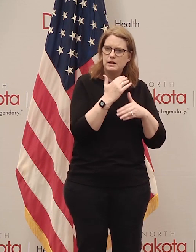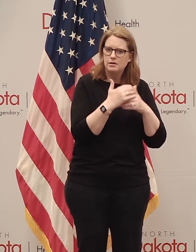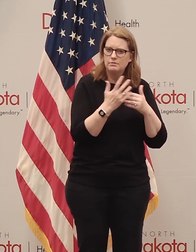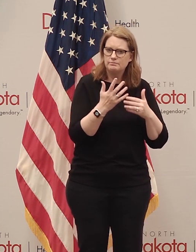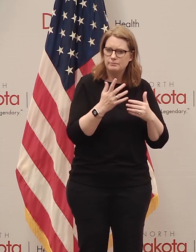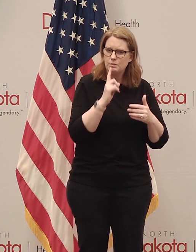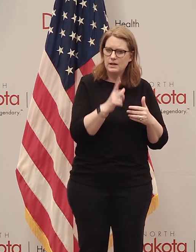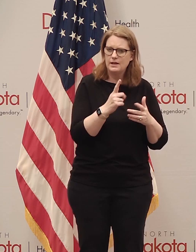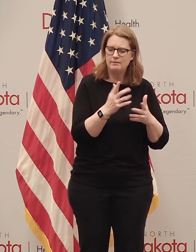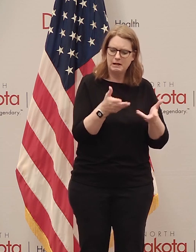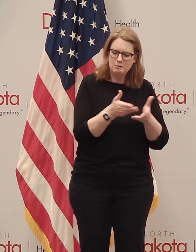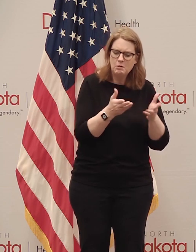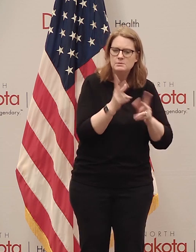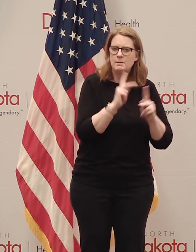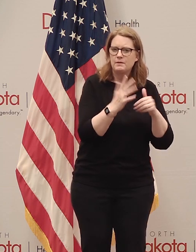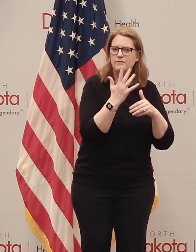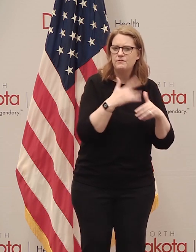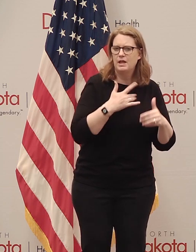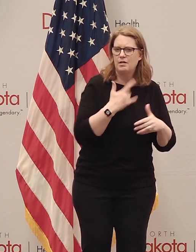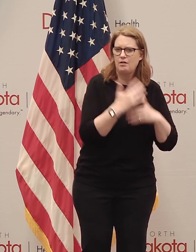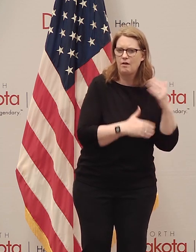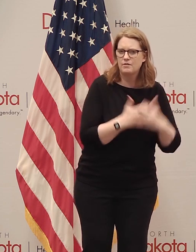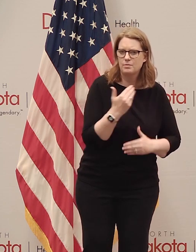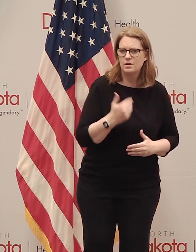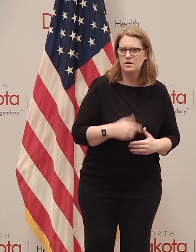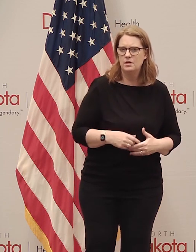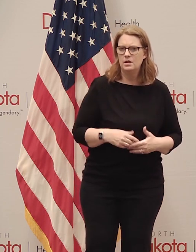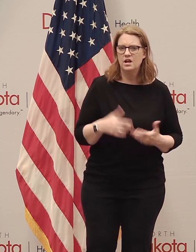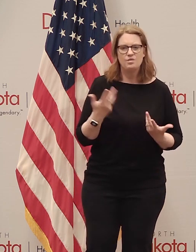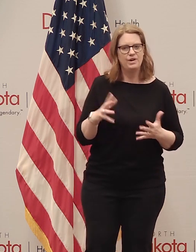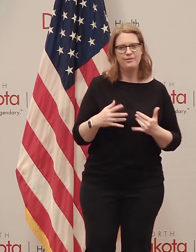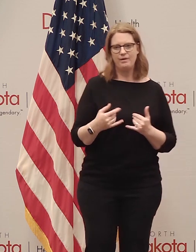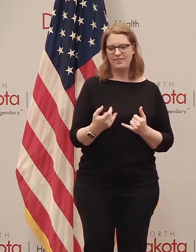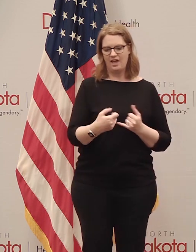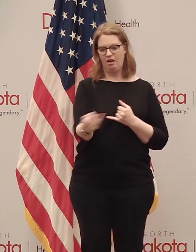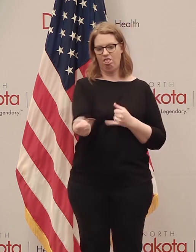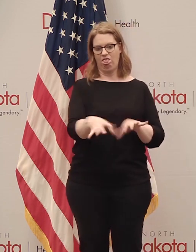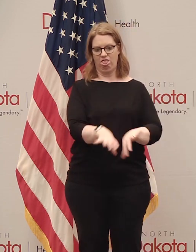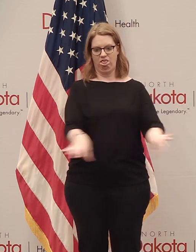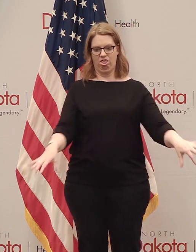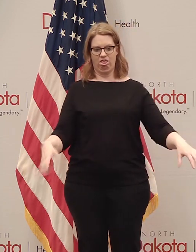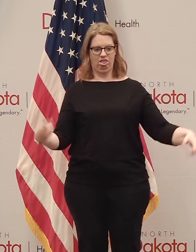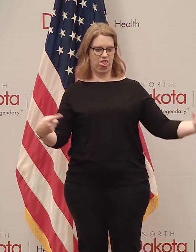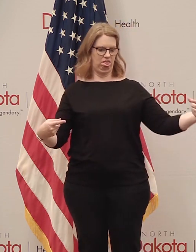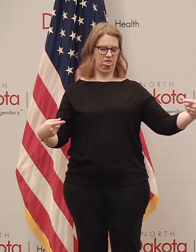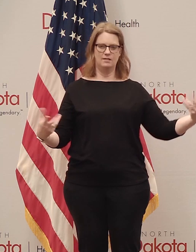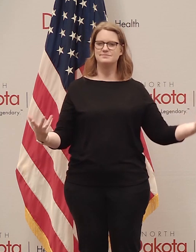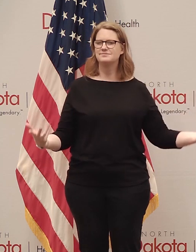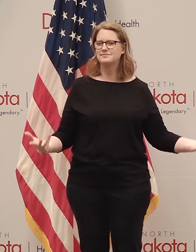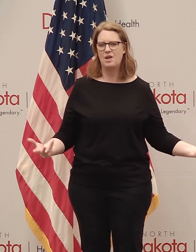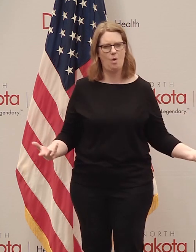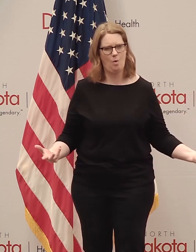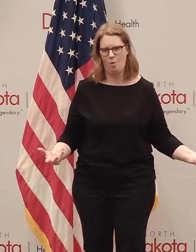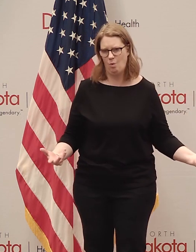But let's again, if we in North Dakota can avoid the mask, no mask divide, let's just focus on understanding what